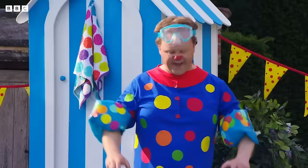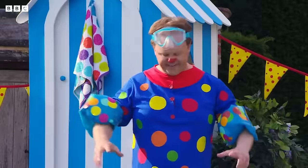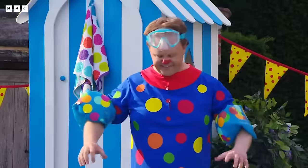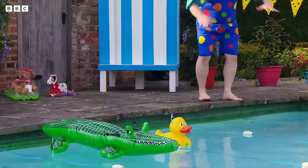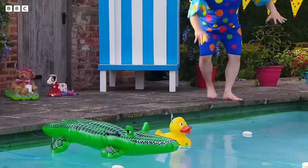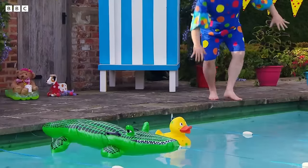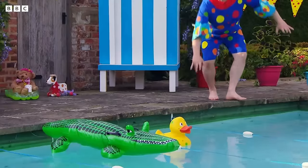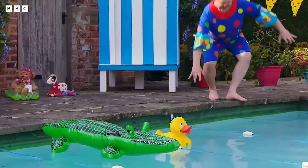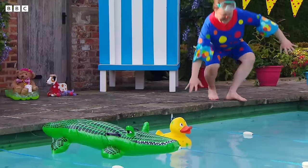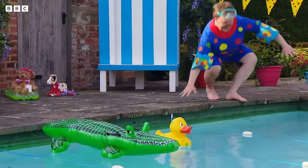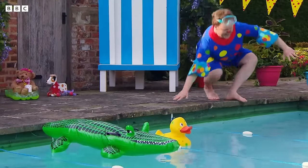Yes.